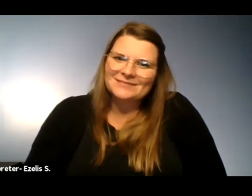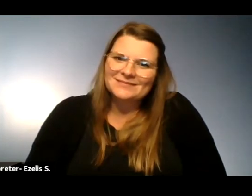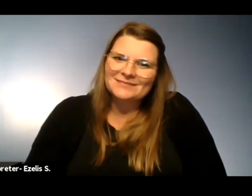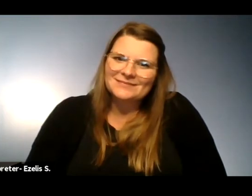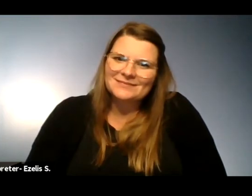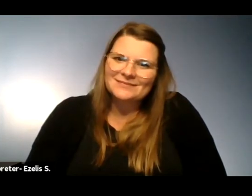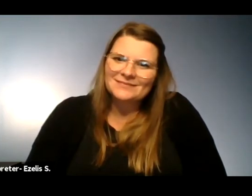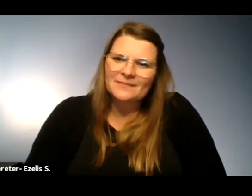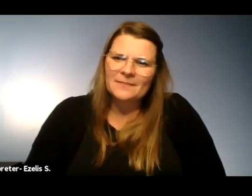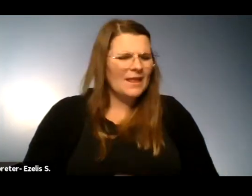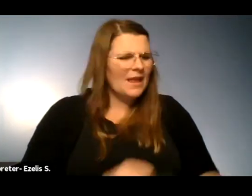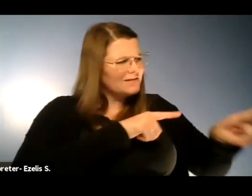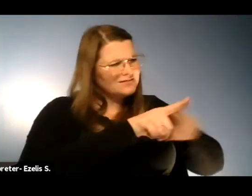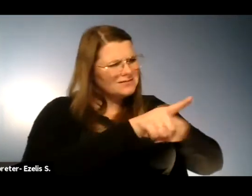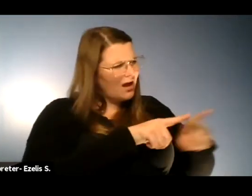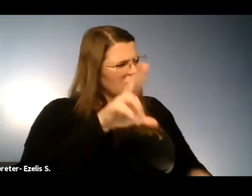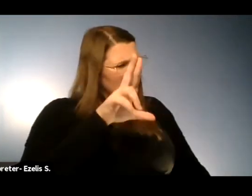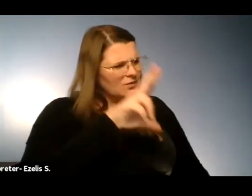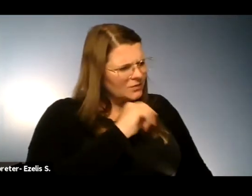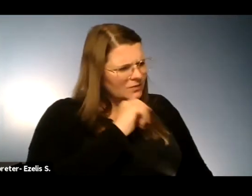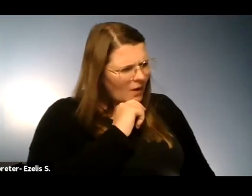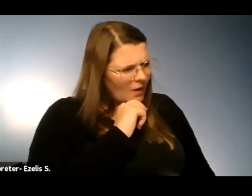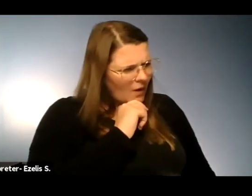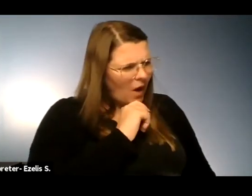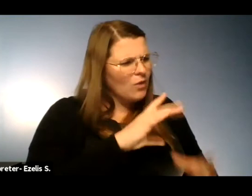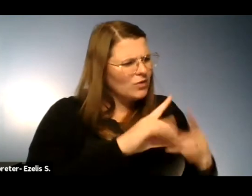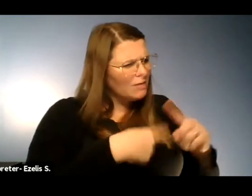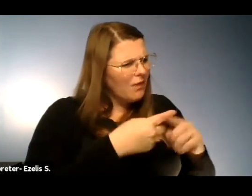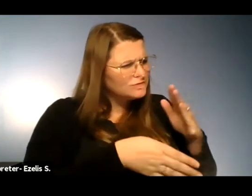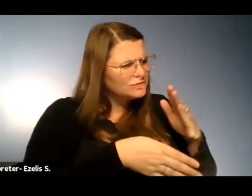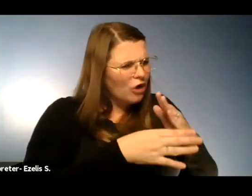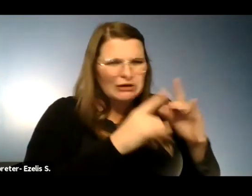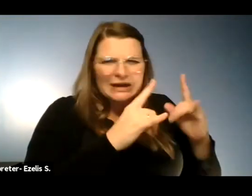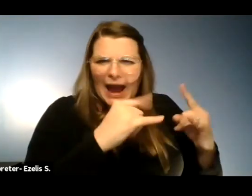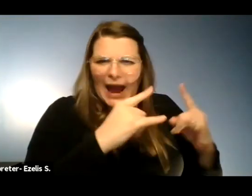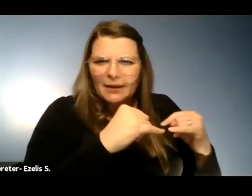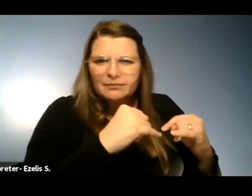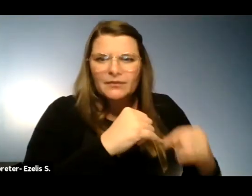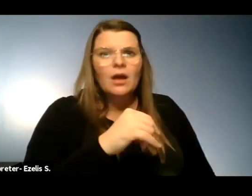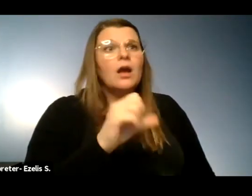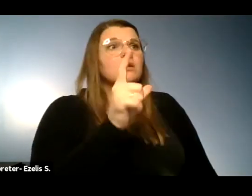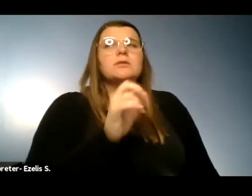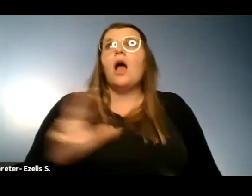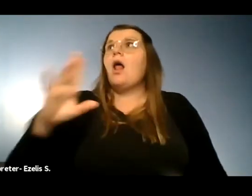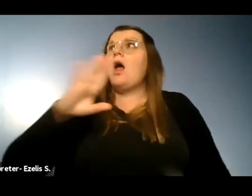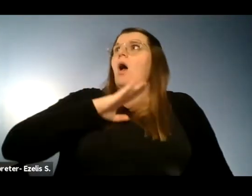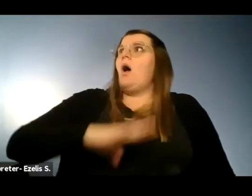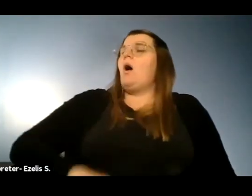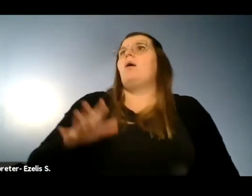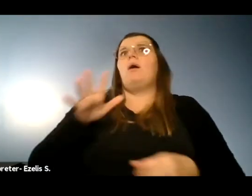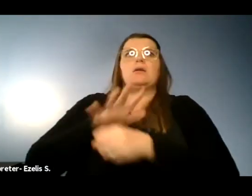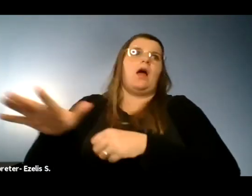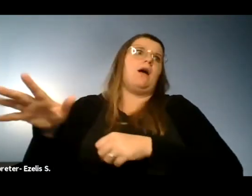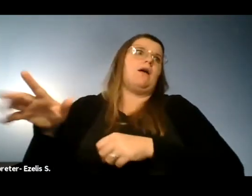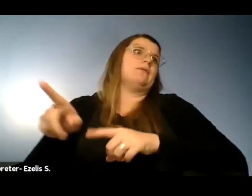Socks? No, I said I'm cooking a little bit soccer tonight. Skylar was relieved. Enough about socks and Dad being